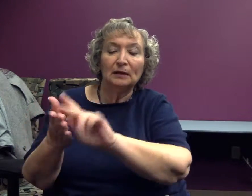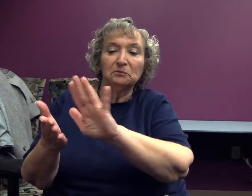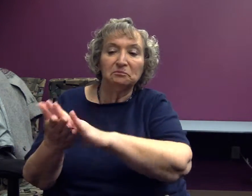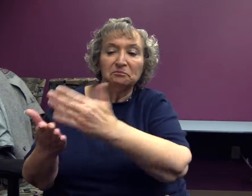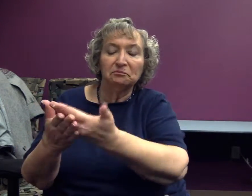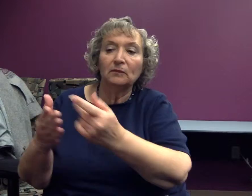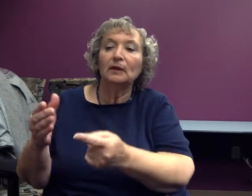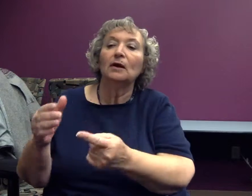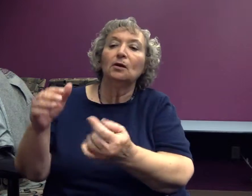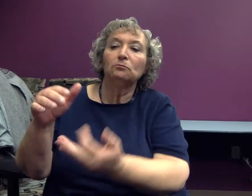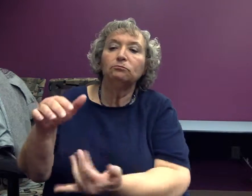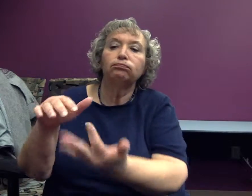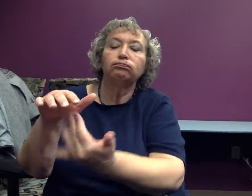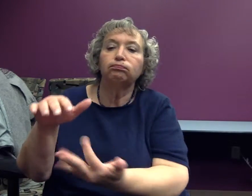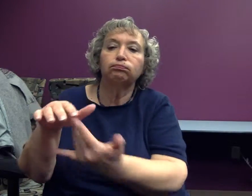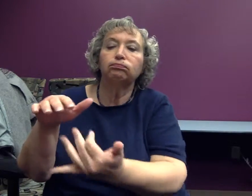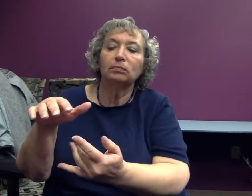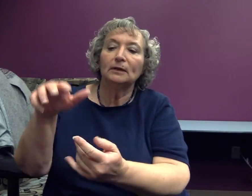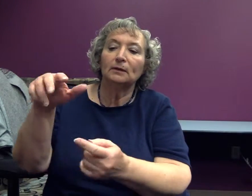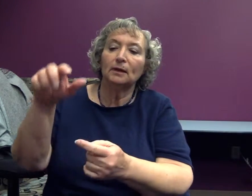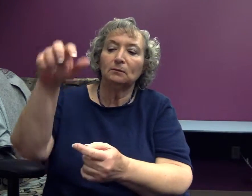really good example. You've all experienced.